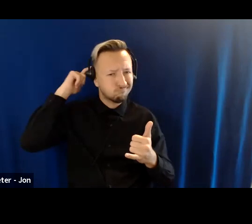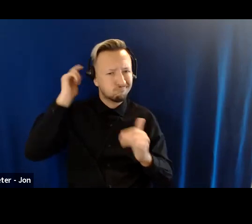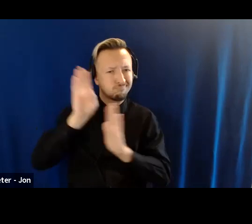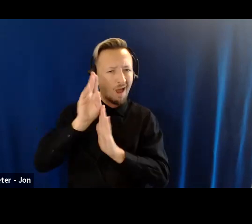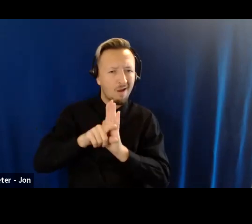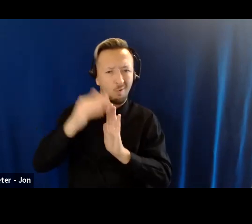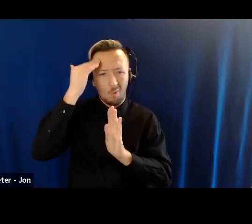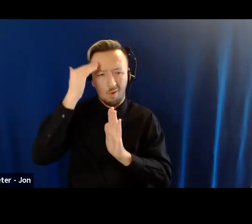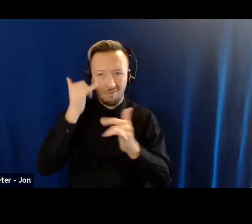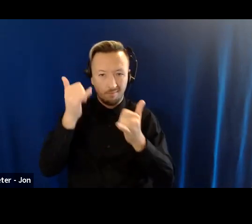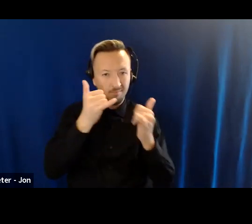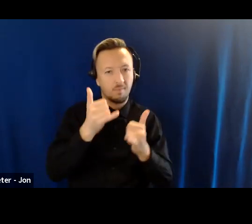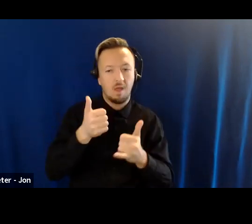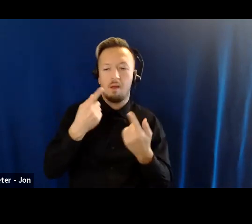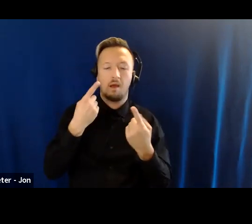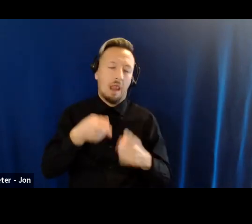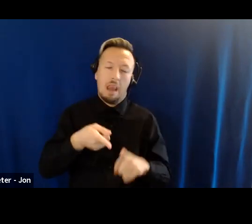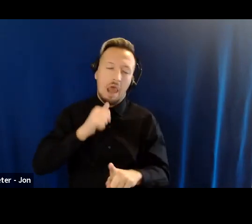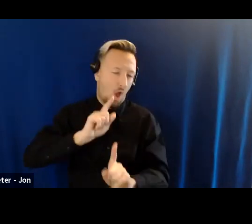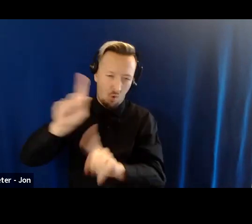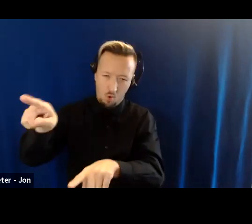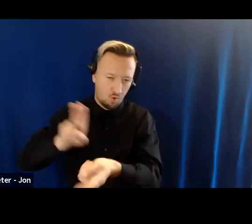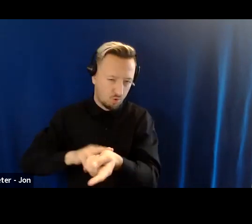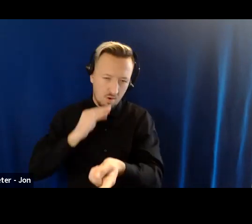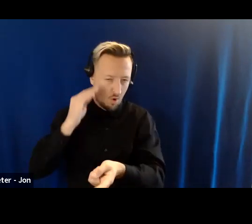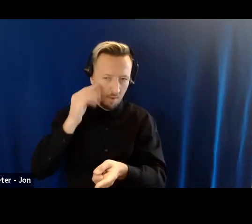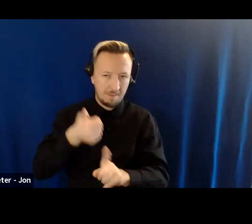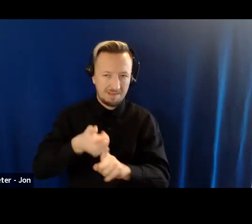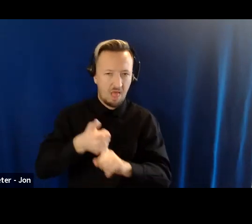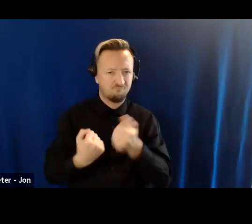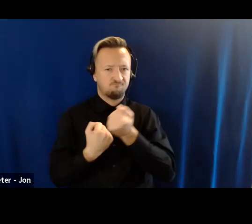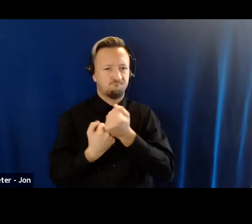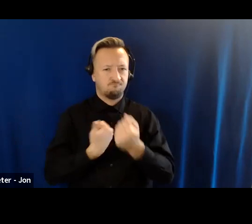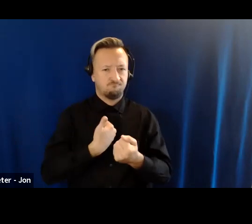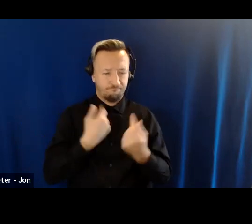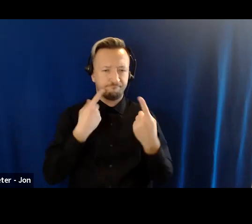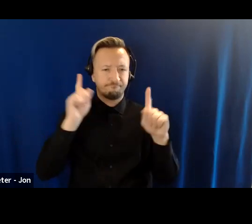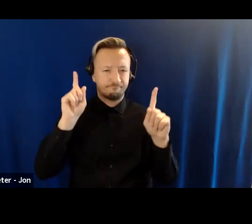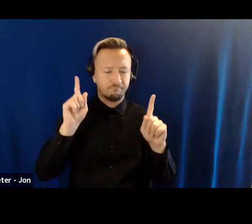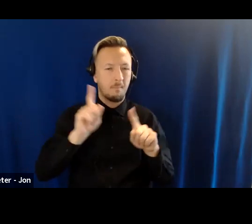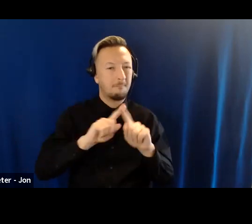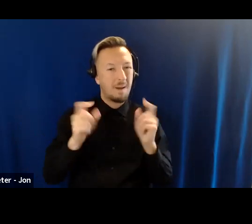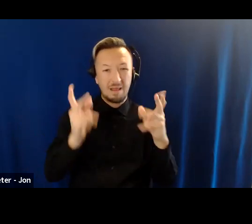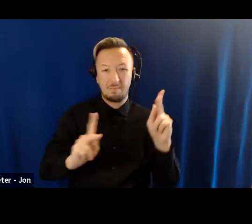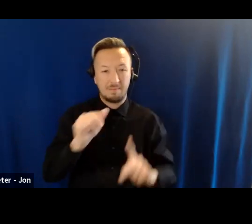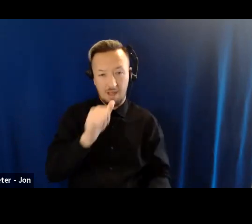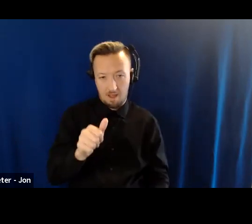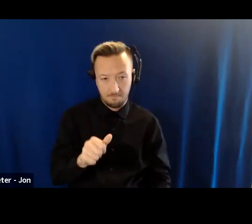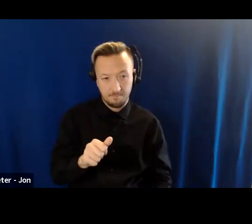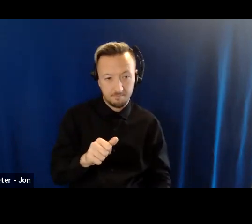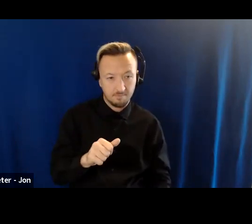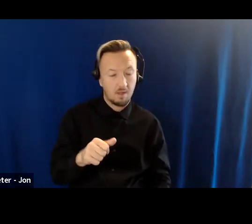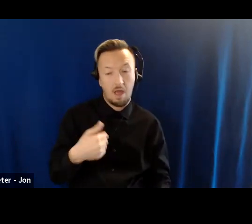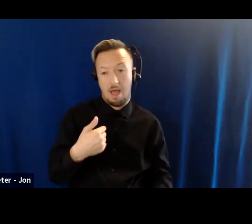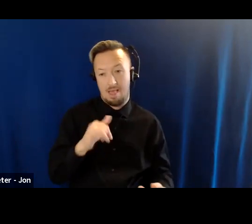that. But lots of people don't have the background or the privilege or the ability to do that. So that is my time. I would love